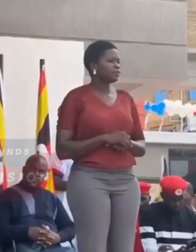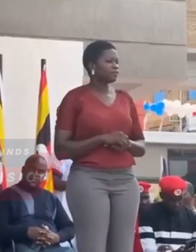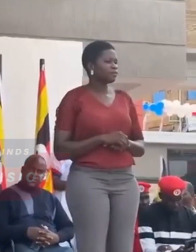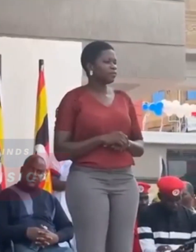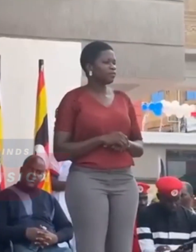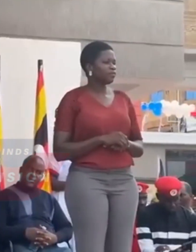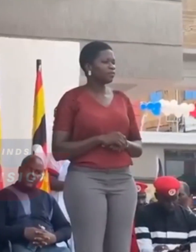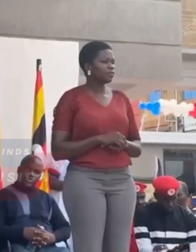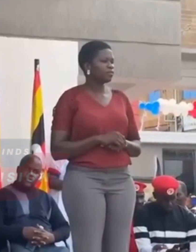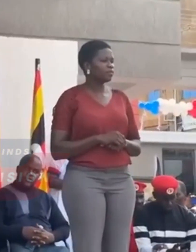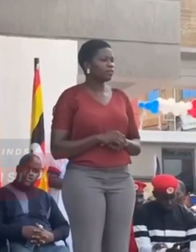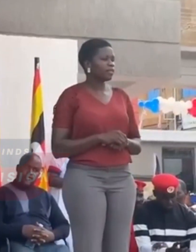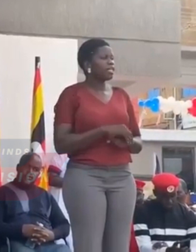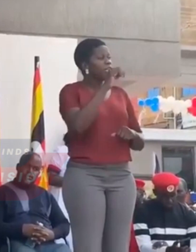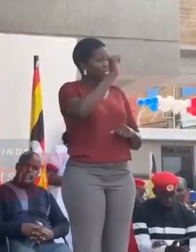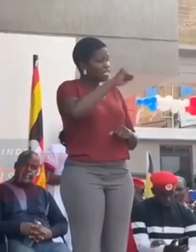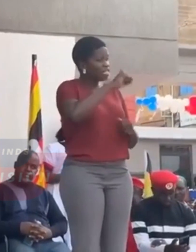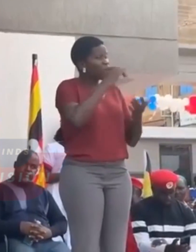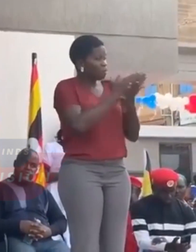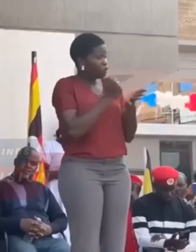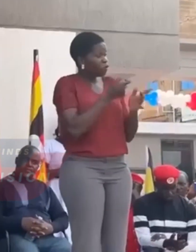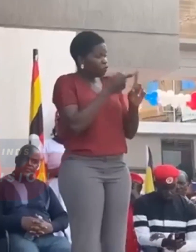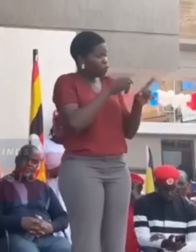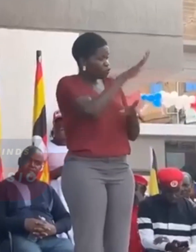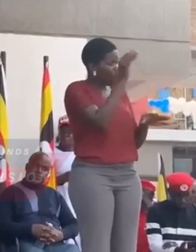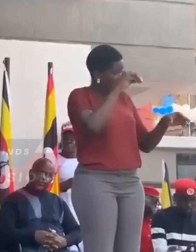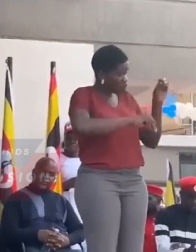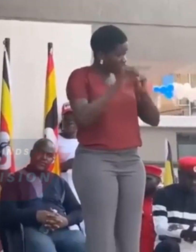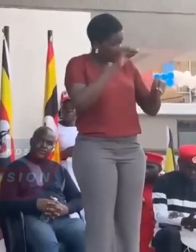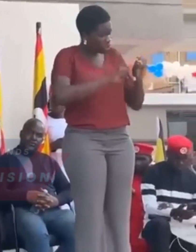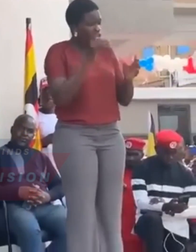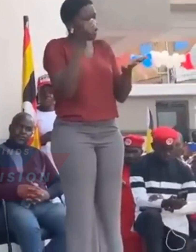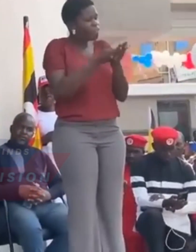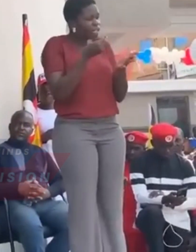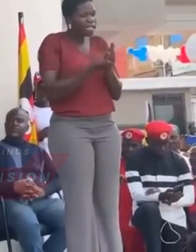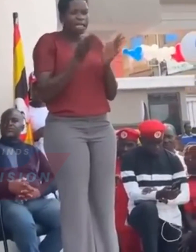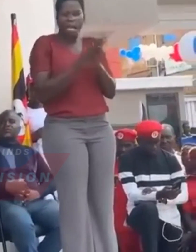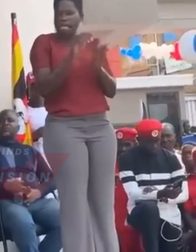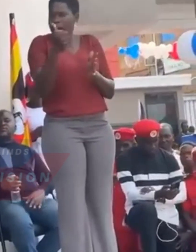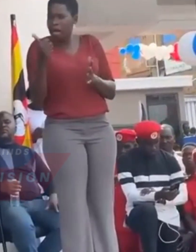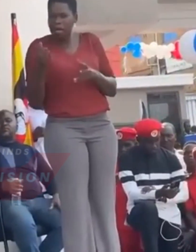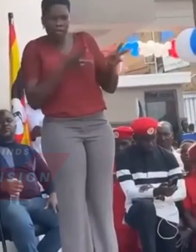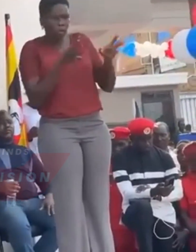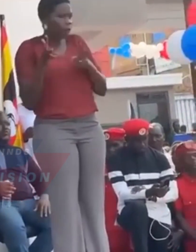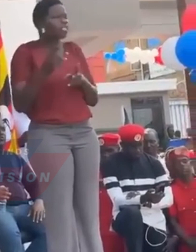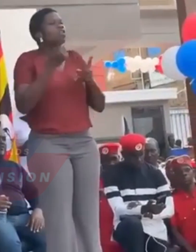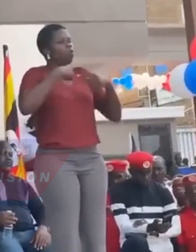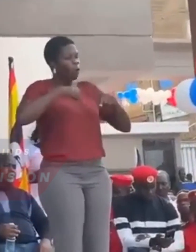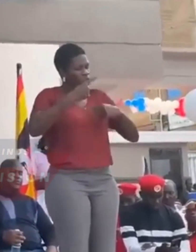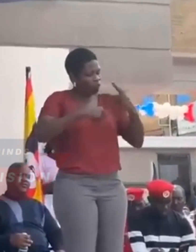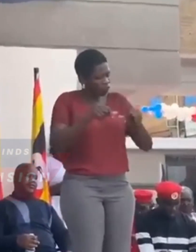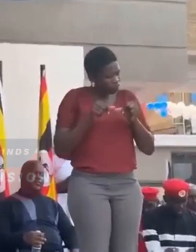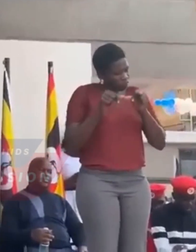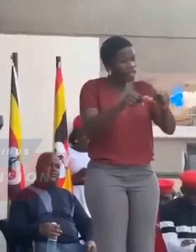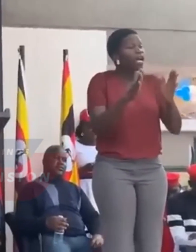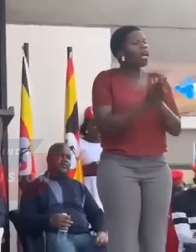It is largely because of your contributions, financially and otherwise, that we have kept going, and